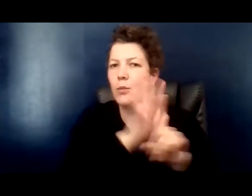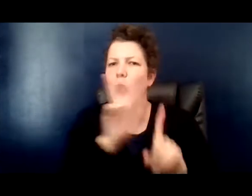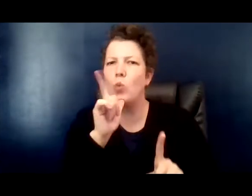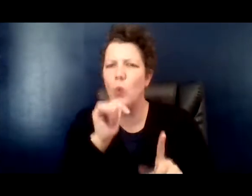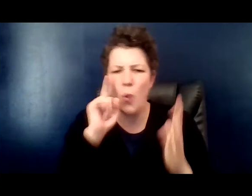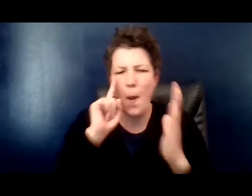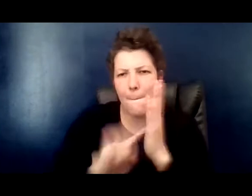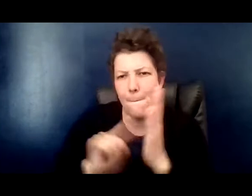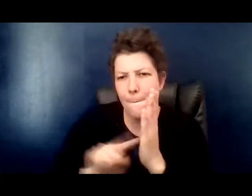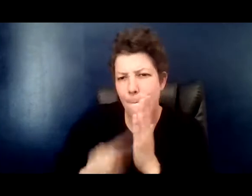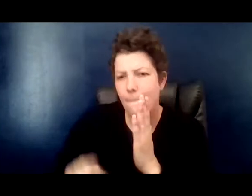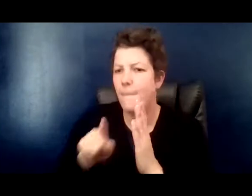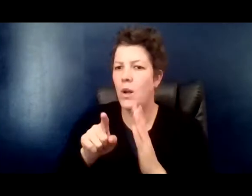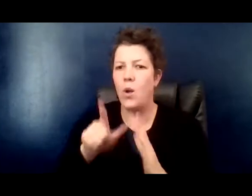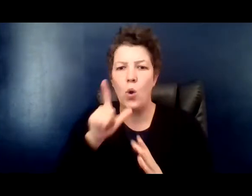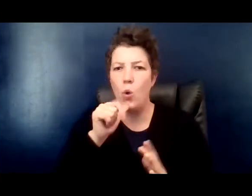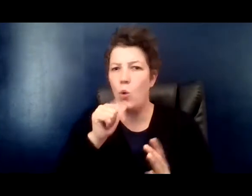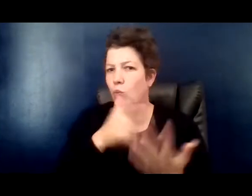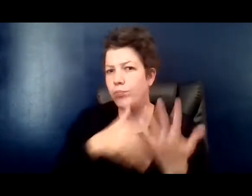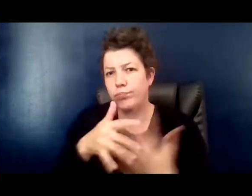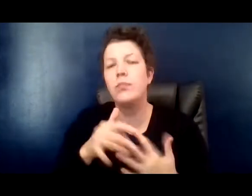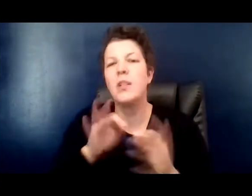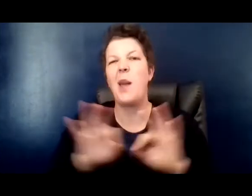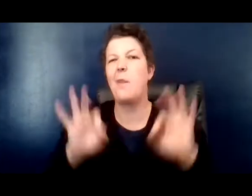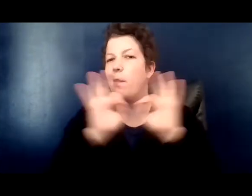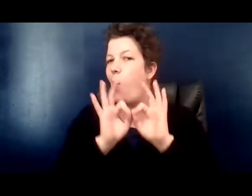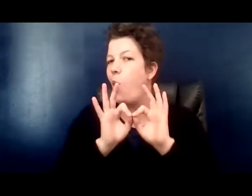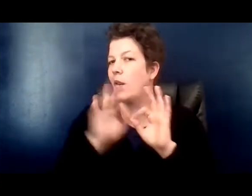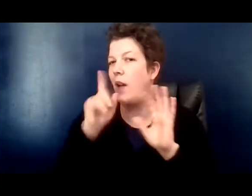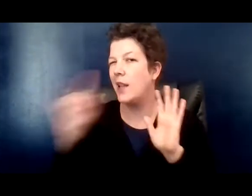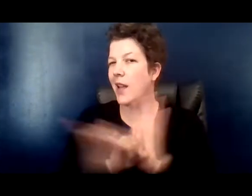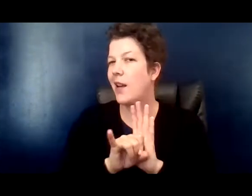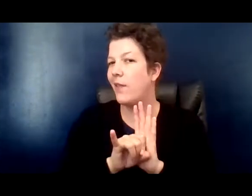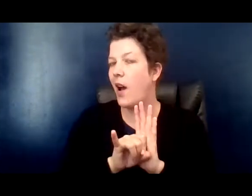individual that's had any contact with them. So, we're really pleased